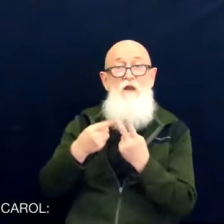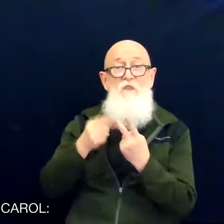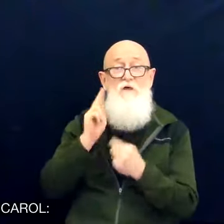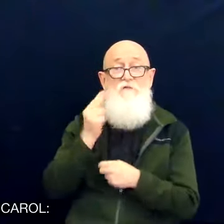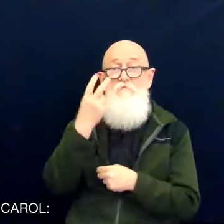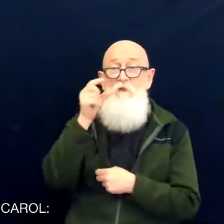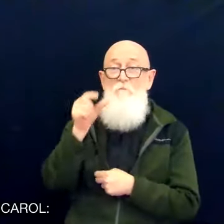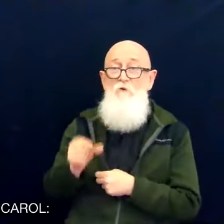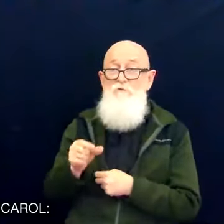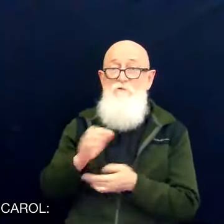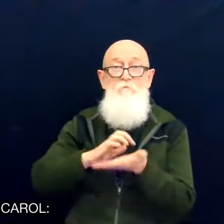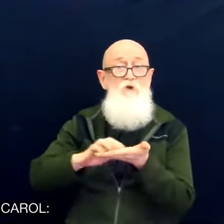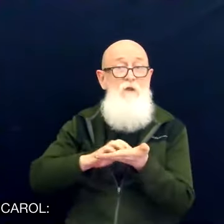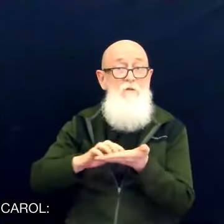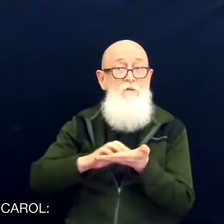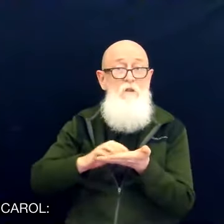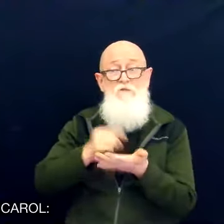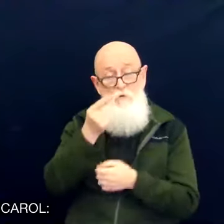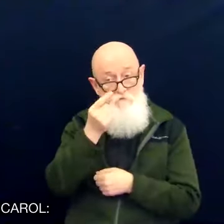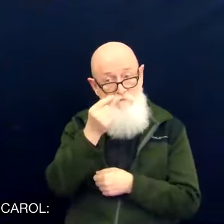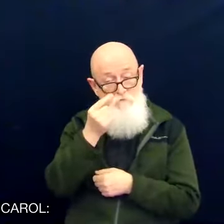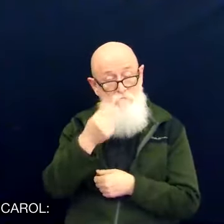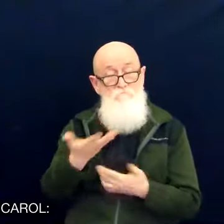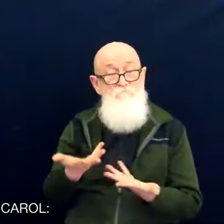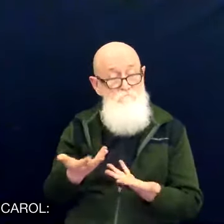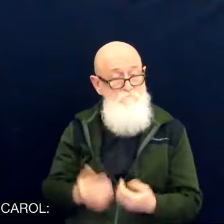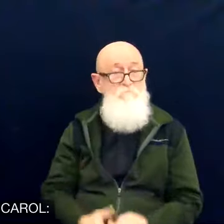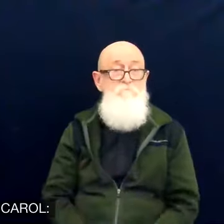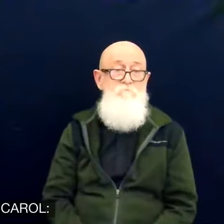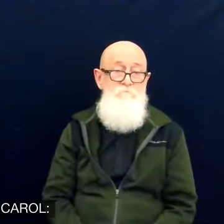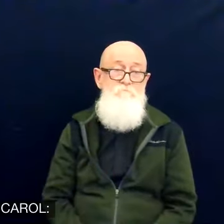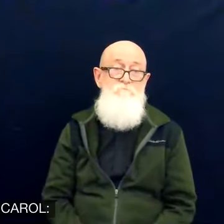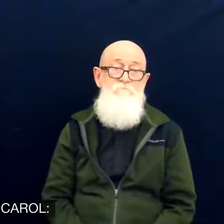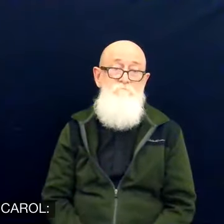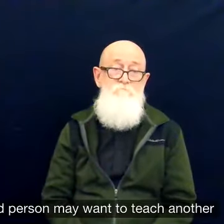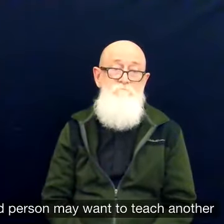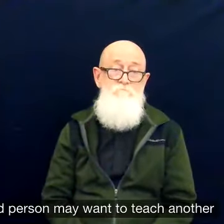teach another deaf-blind person Braille. It's possible.